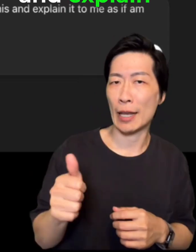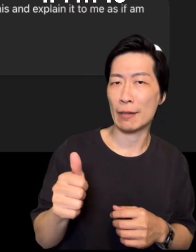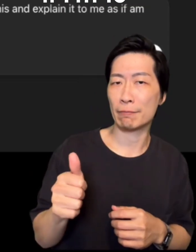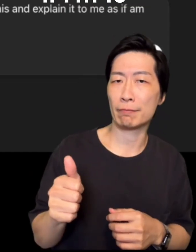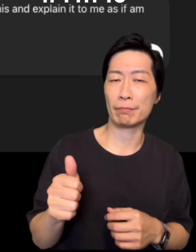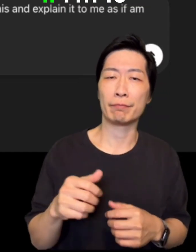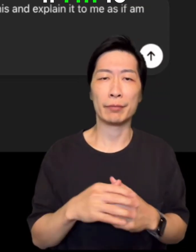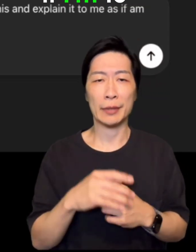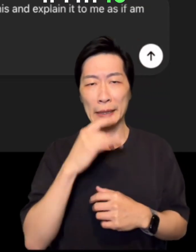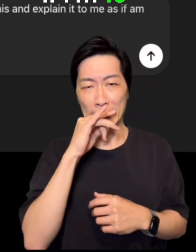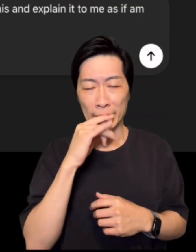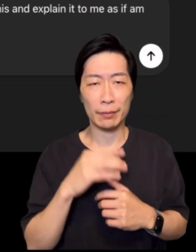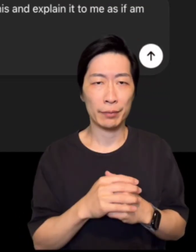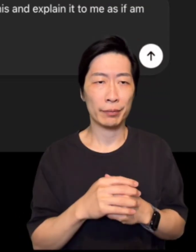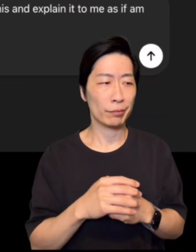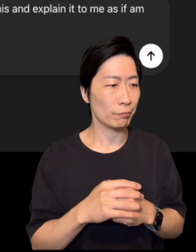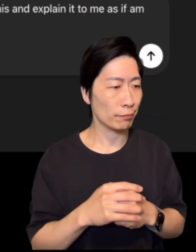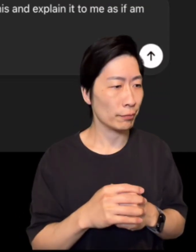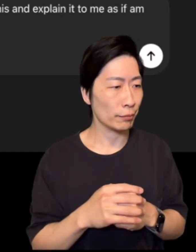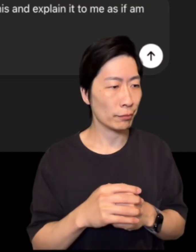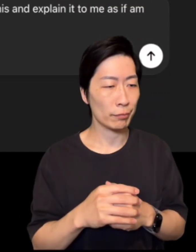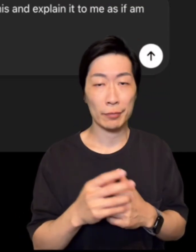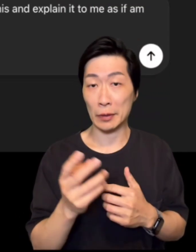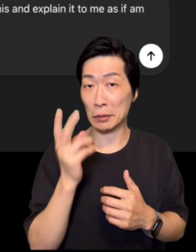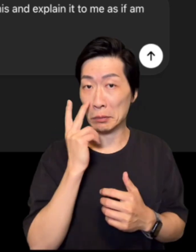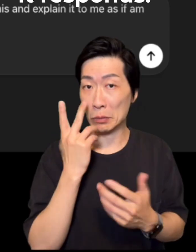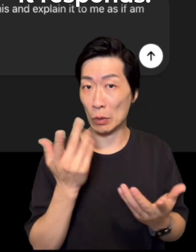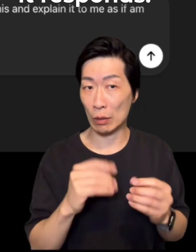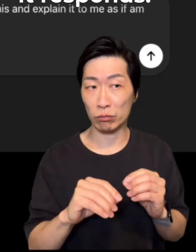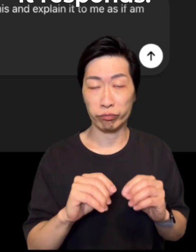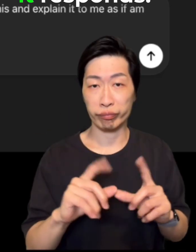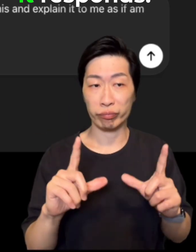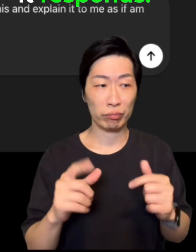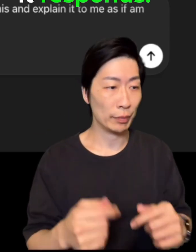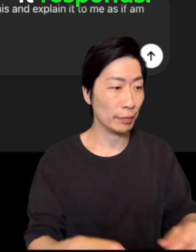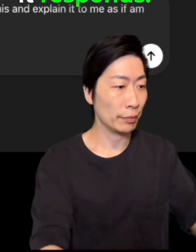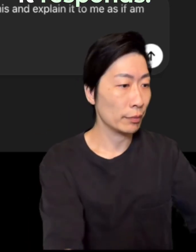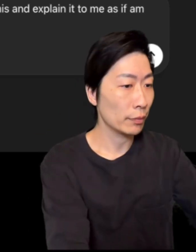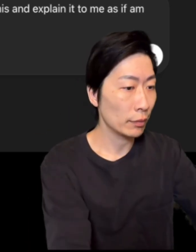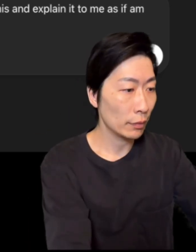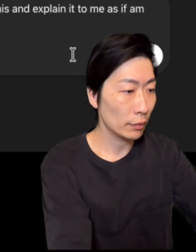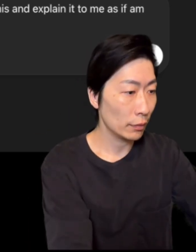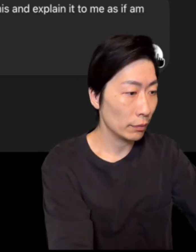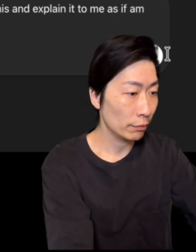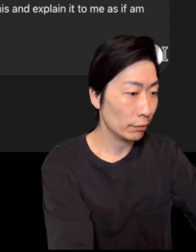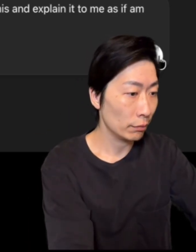and explain it to me as if I'm 10 years old. Let's see how it responds.